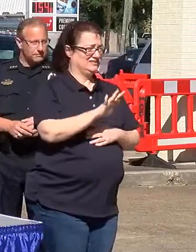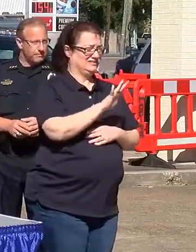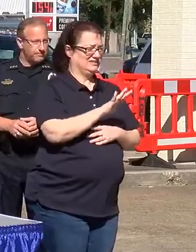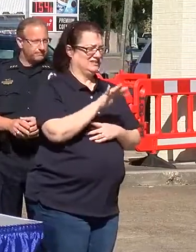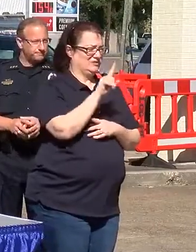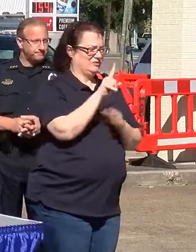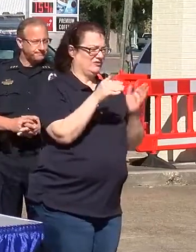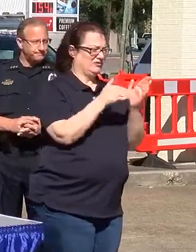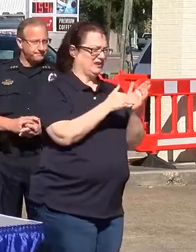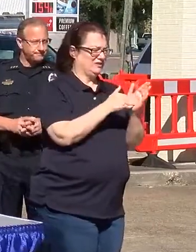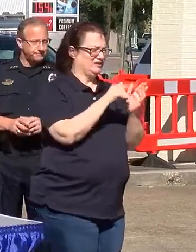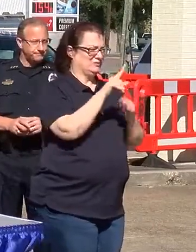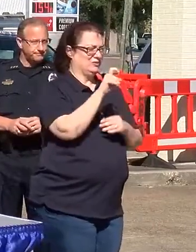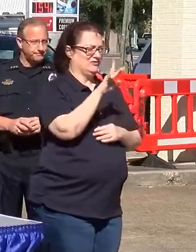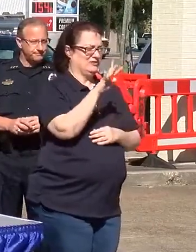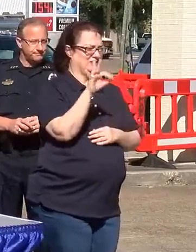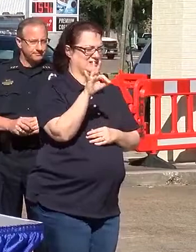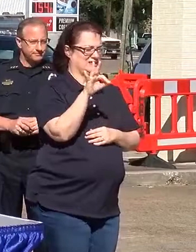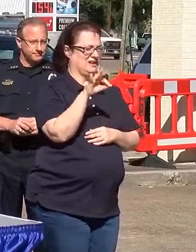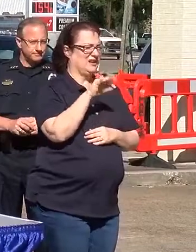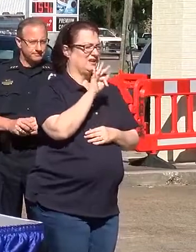1,159 cases on a base of